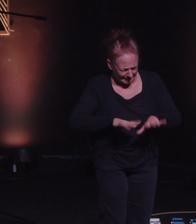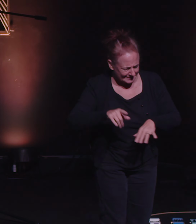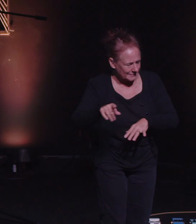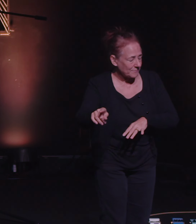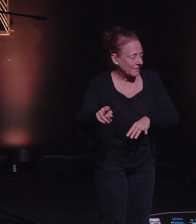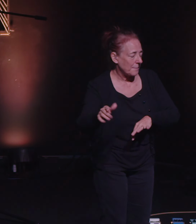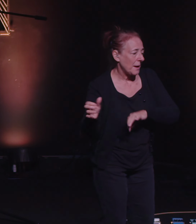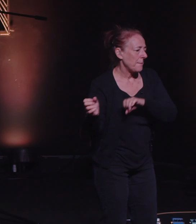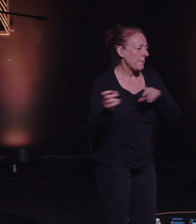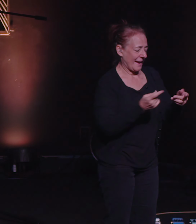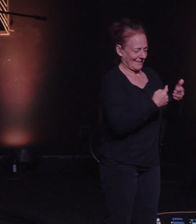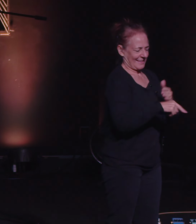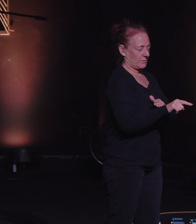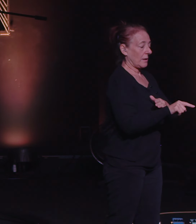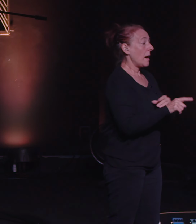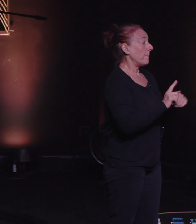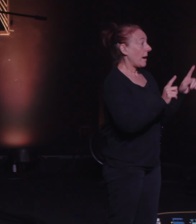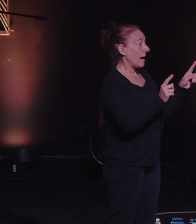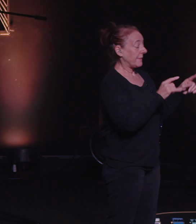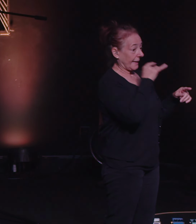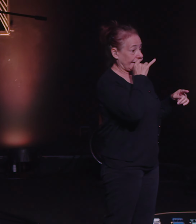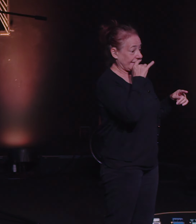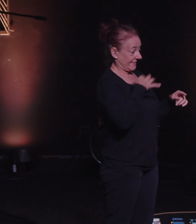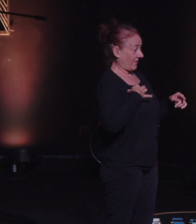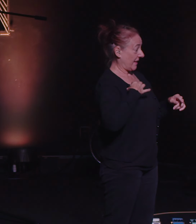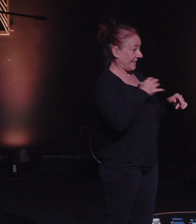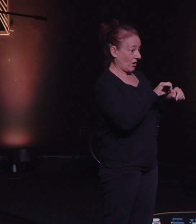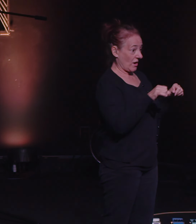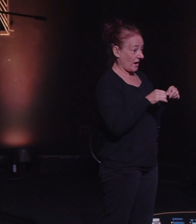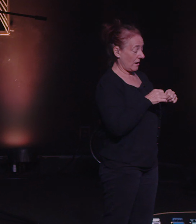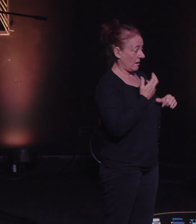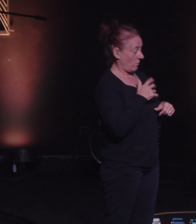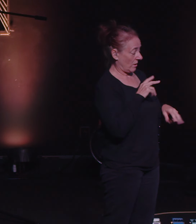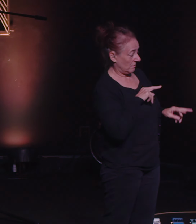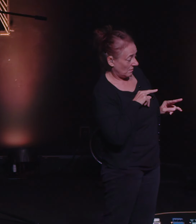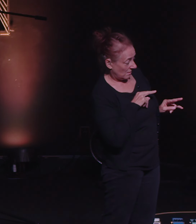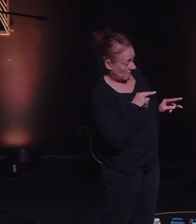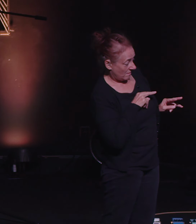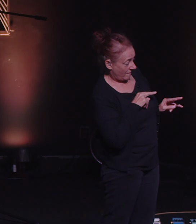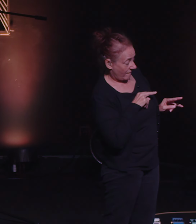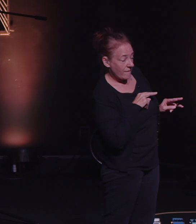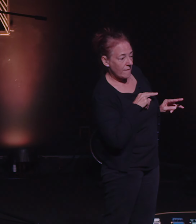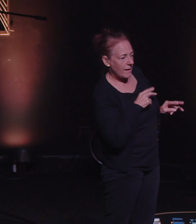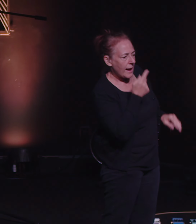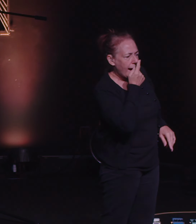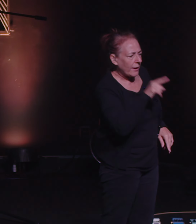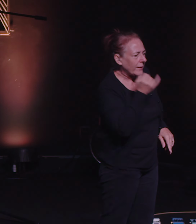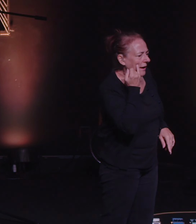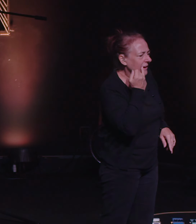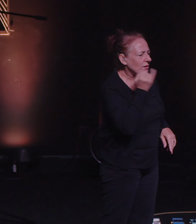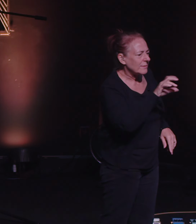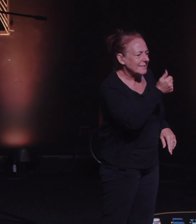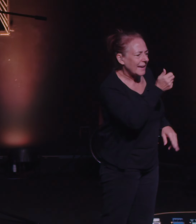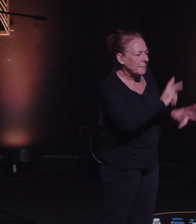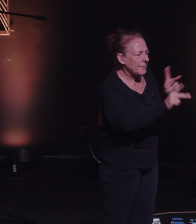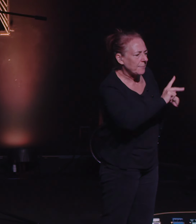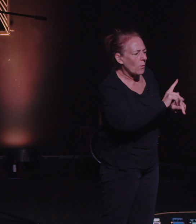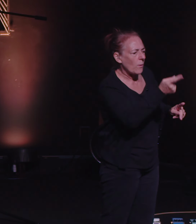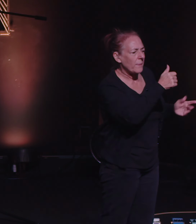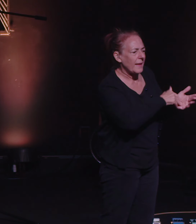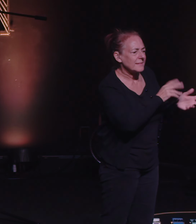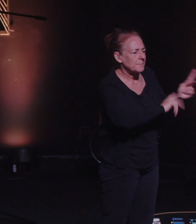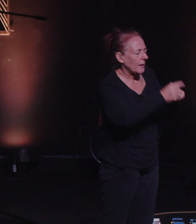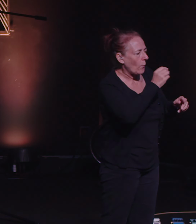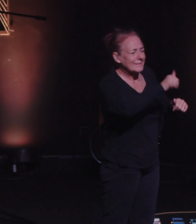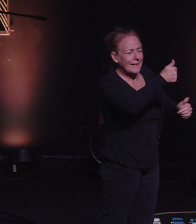But we've retooled the kids volunteer area, and it's all, I tell everybody this, I don't care if you're 10 people or you're 1,000